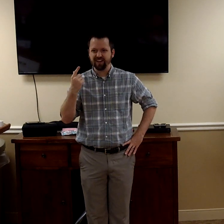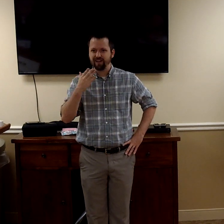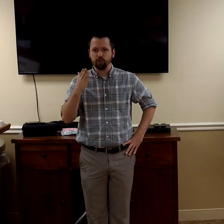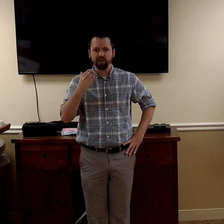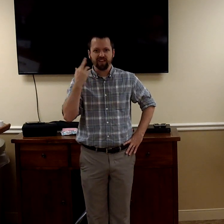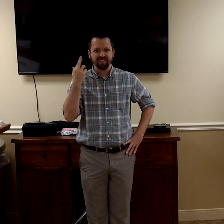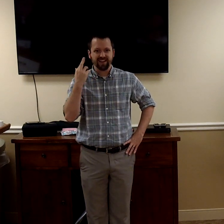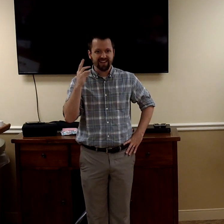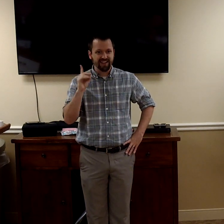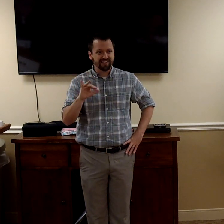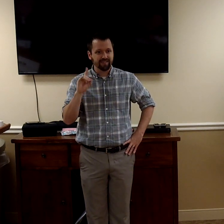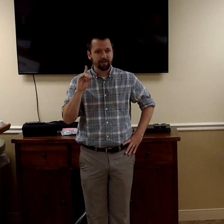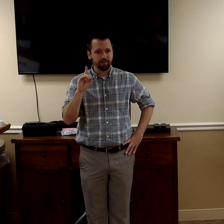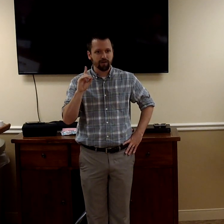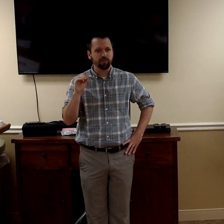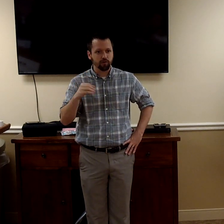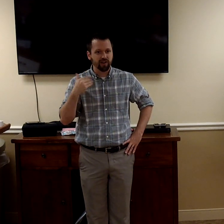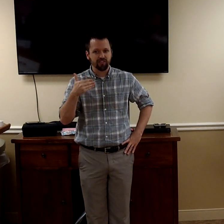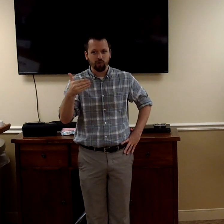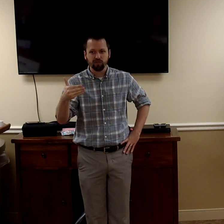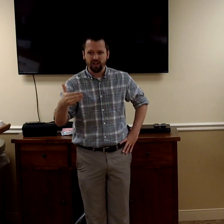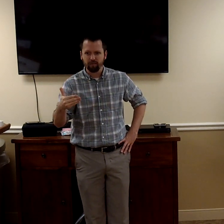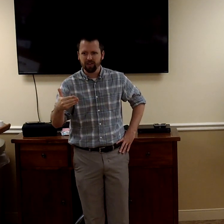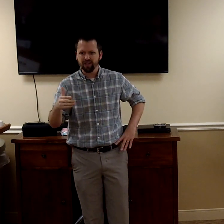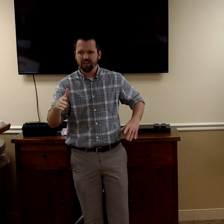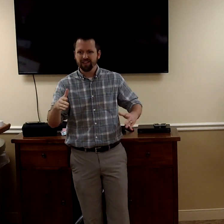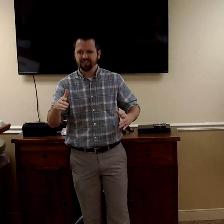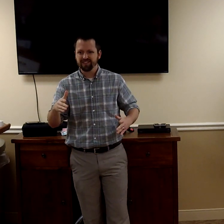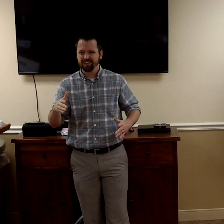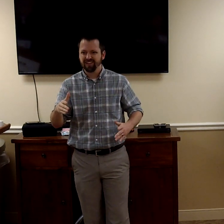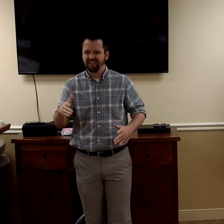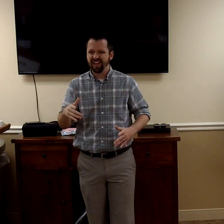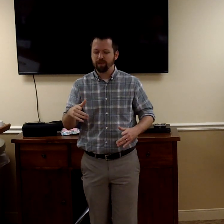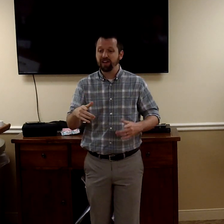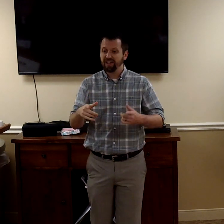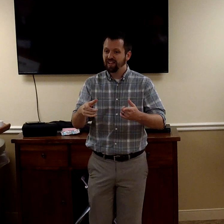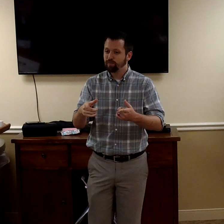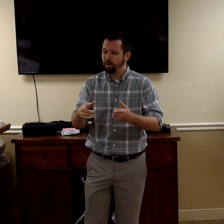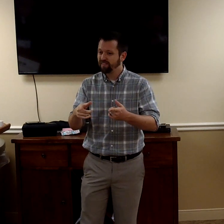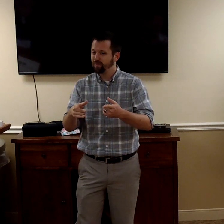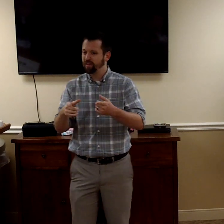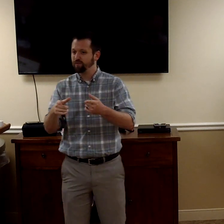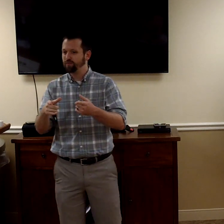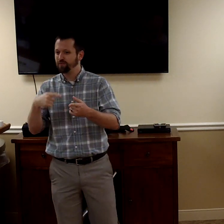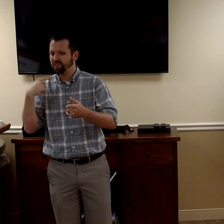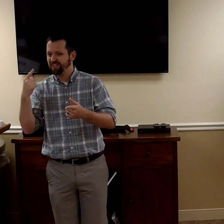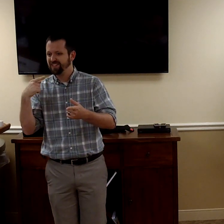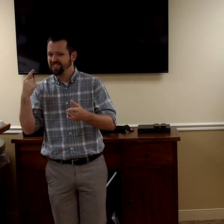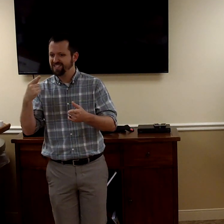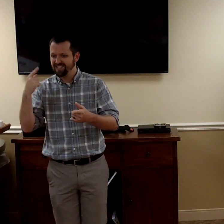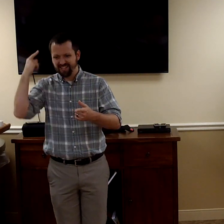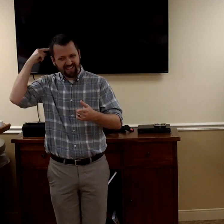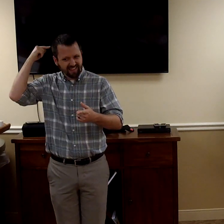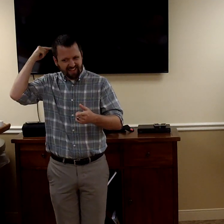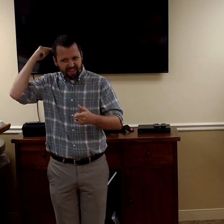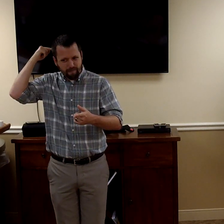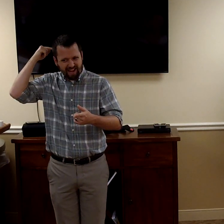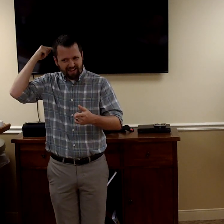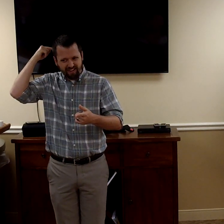never realized I did it, but I was doing it the whole time. Yeah, but it's probably something it's like in the back of your head. It's